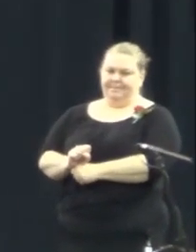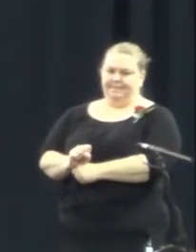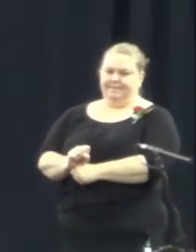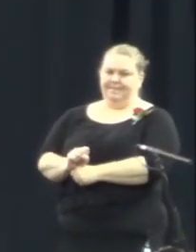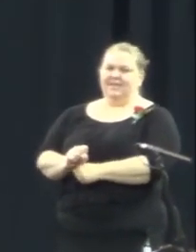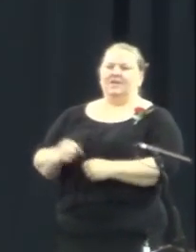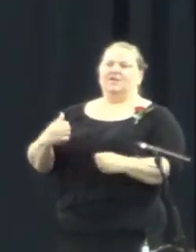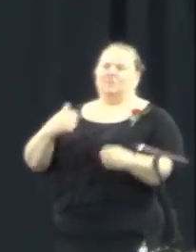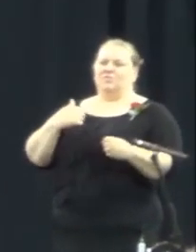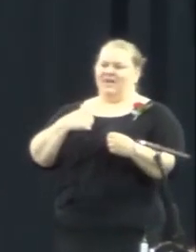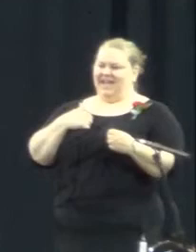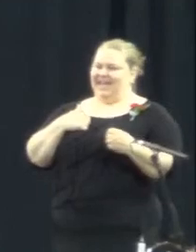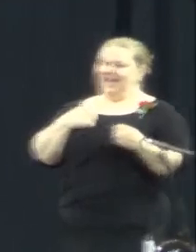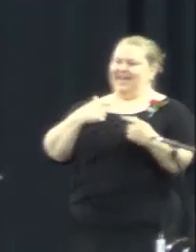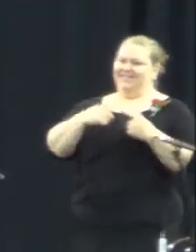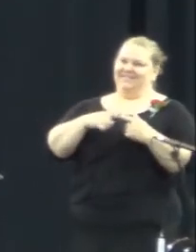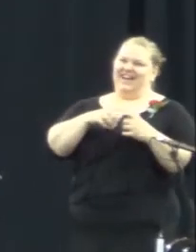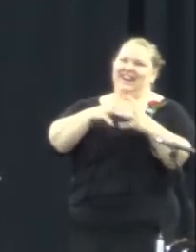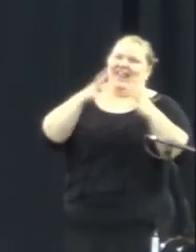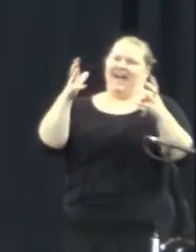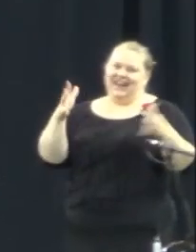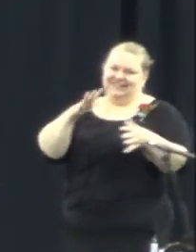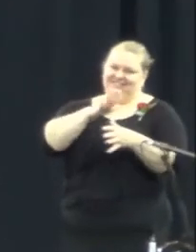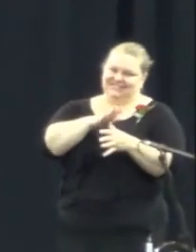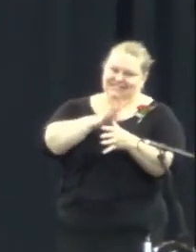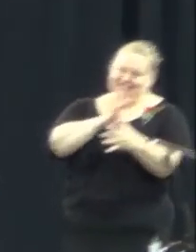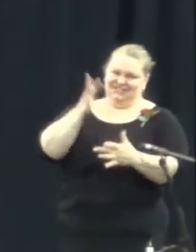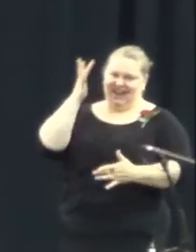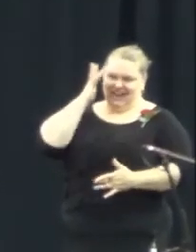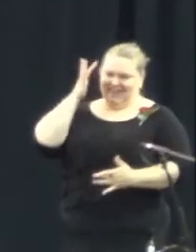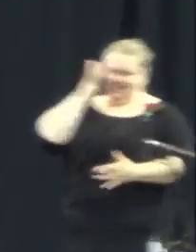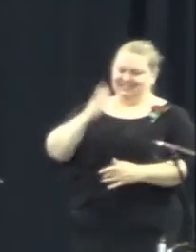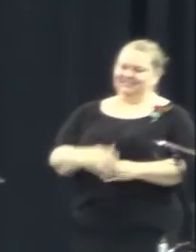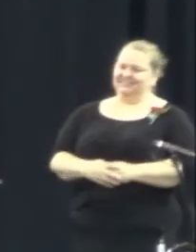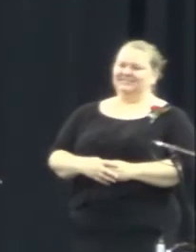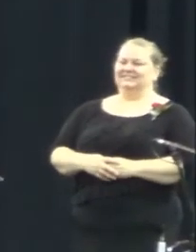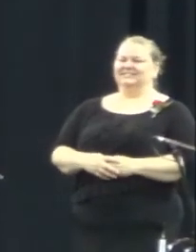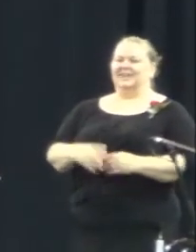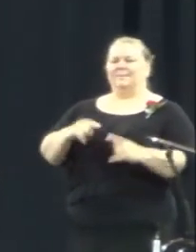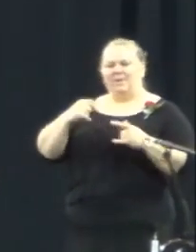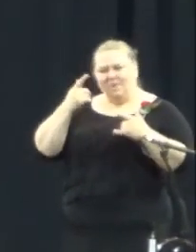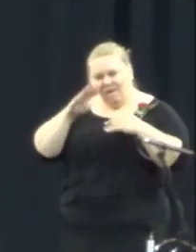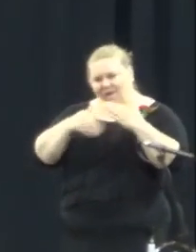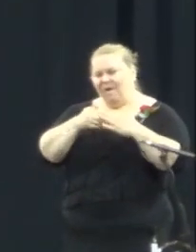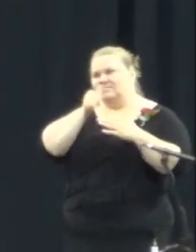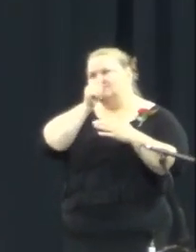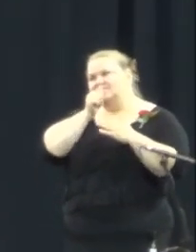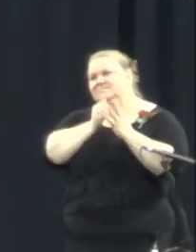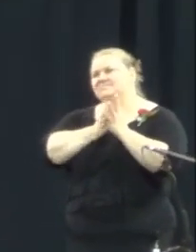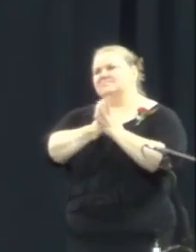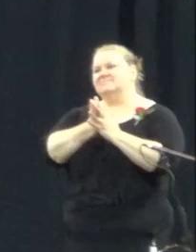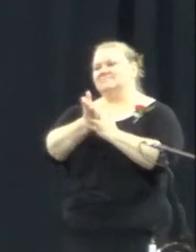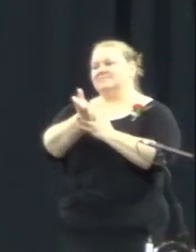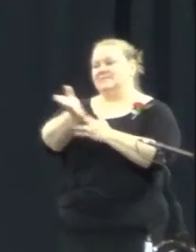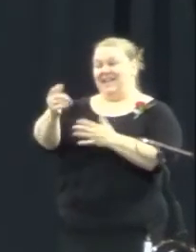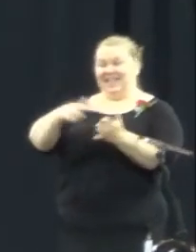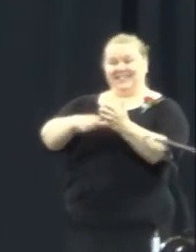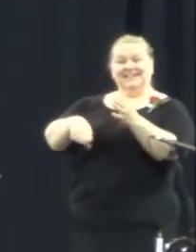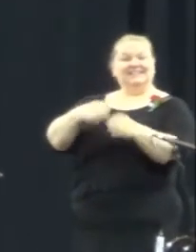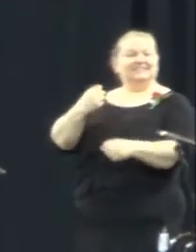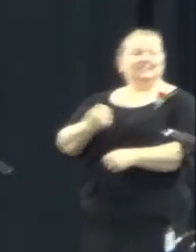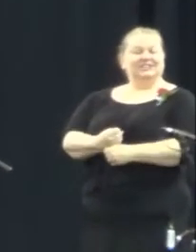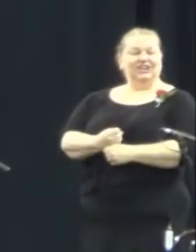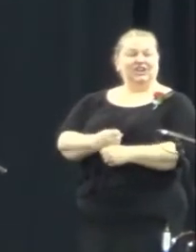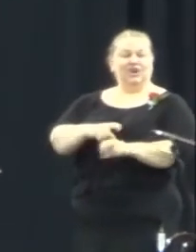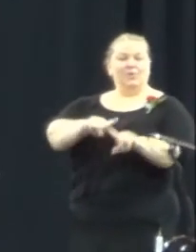had major cases of senioritis throughout the year, but we all pushed through it. This year, we